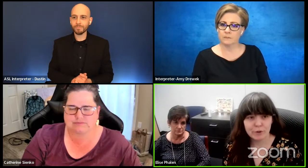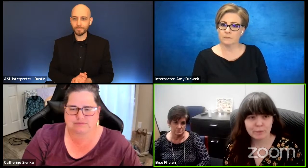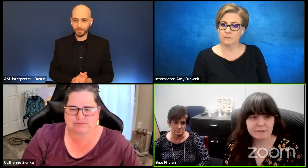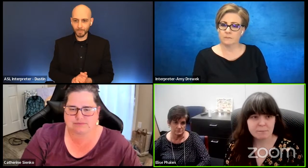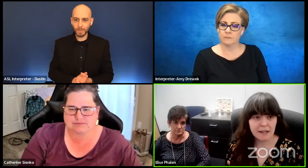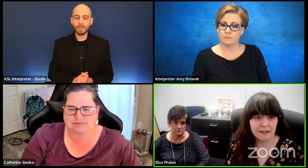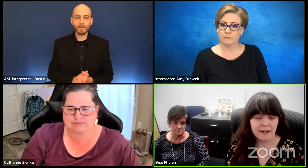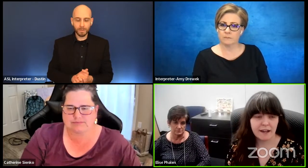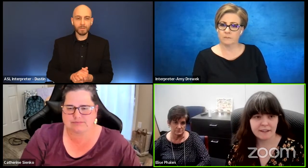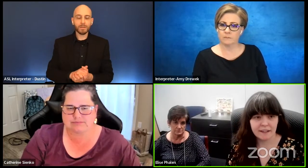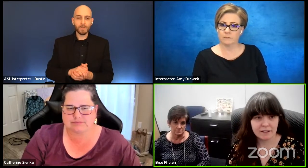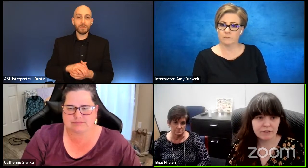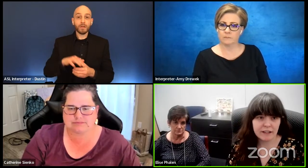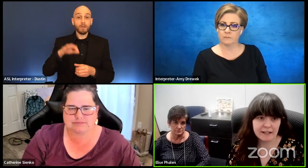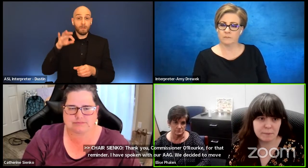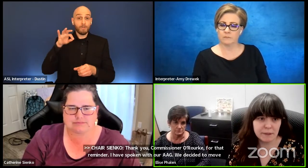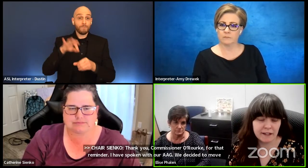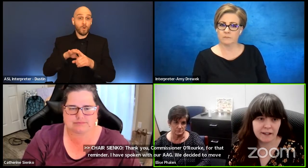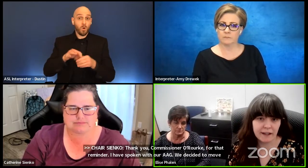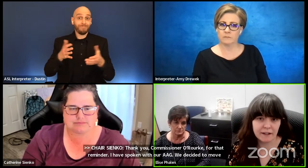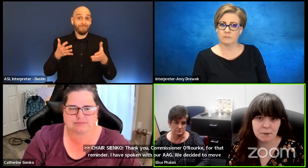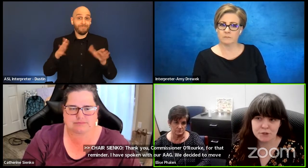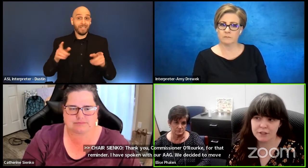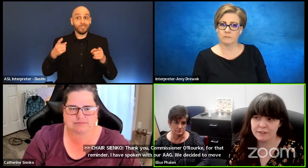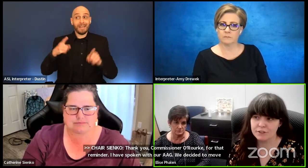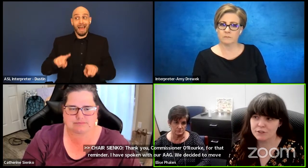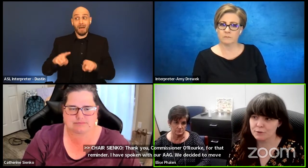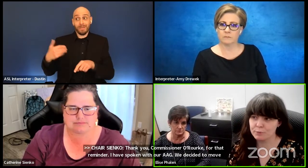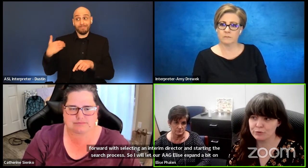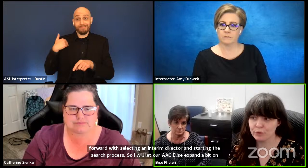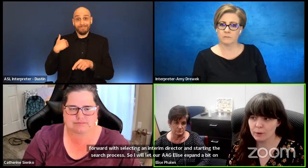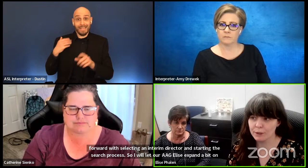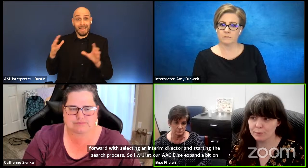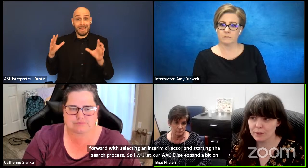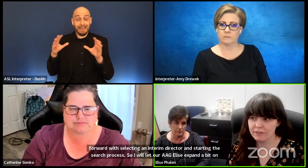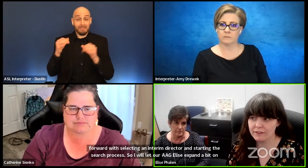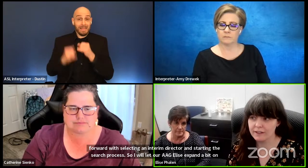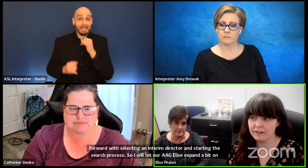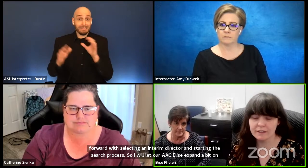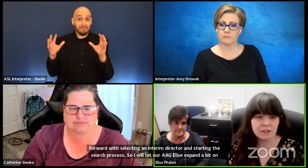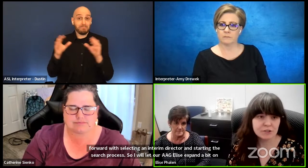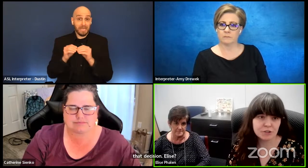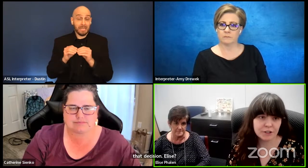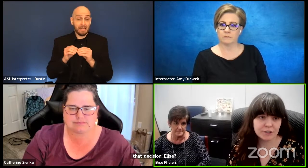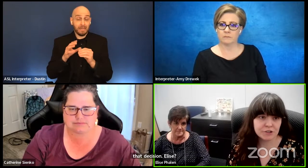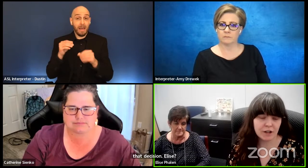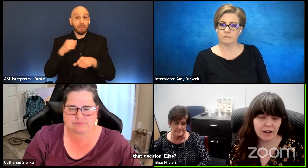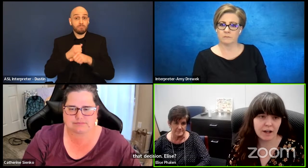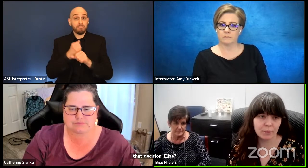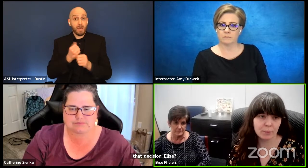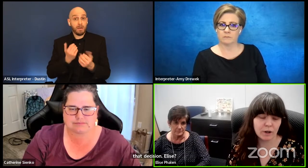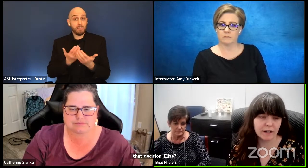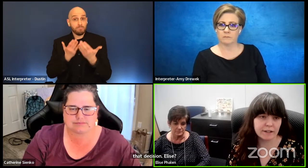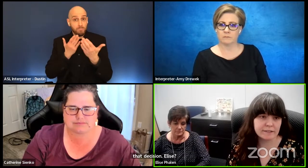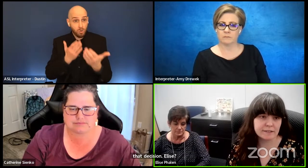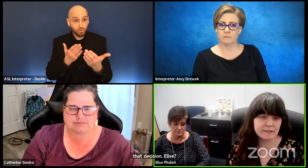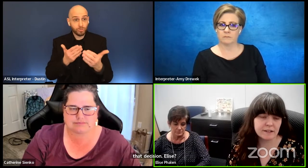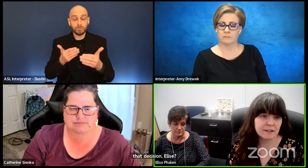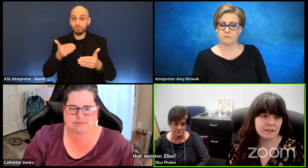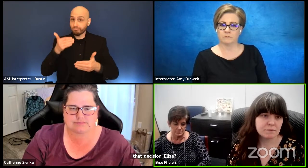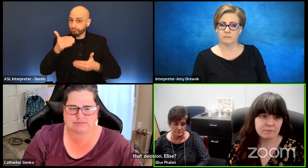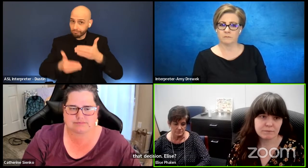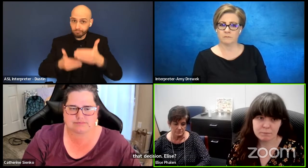So the vote was made at the end of the last meeting, and a motion to move forward with the search